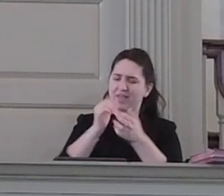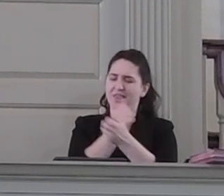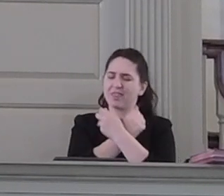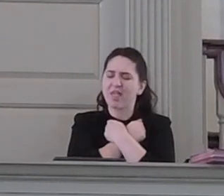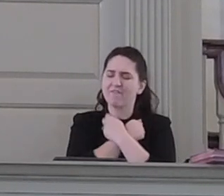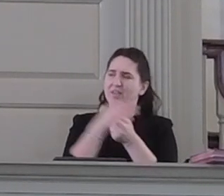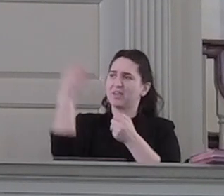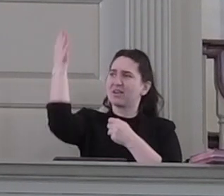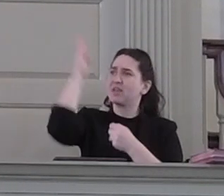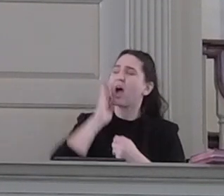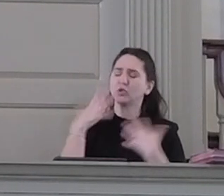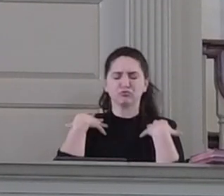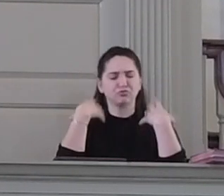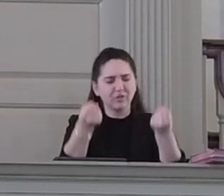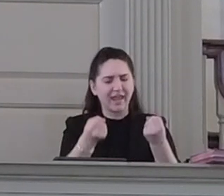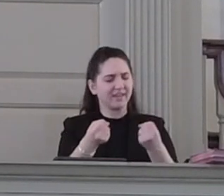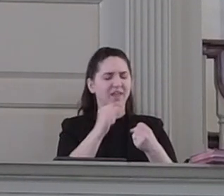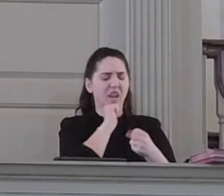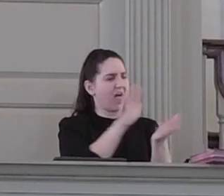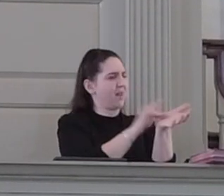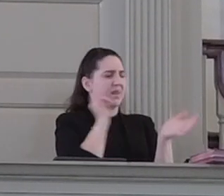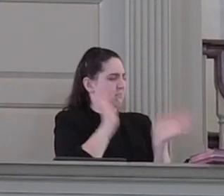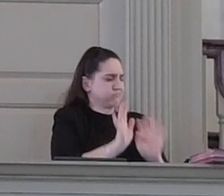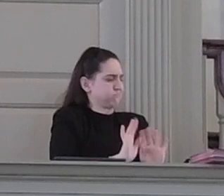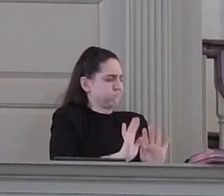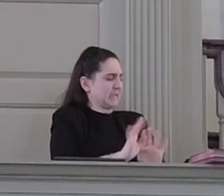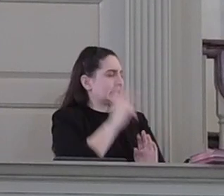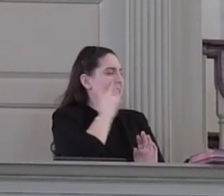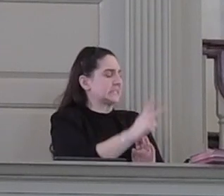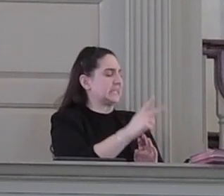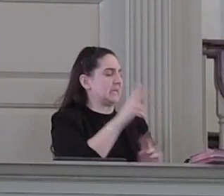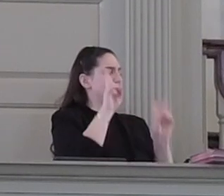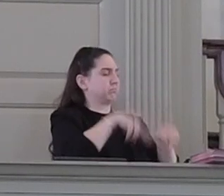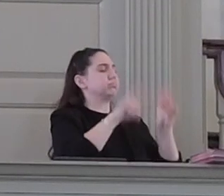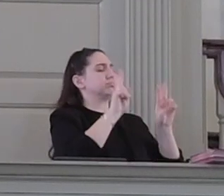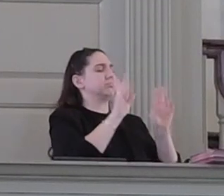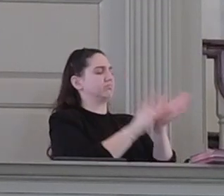God, not a God who takes advantage of those who have less.